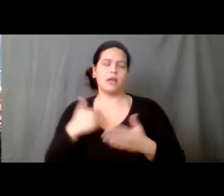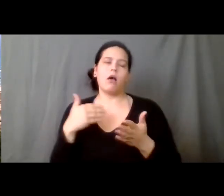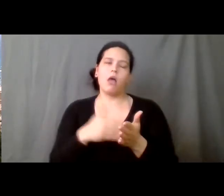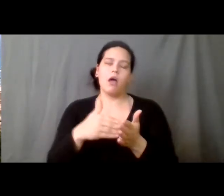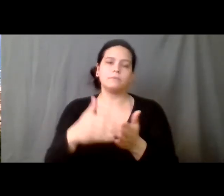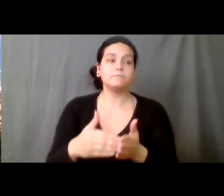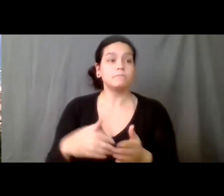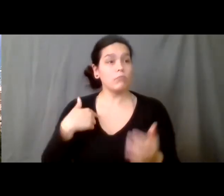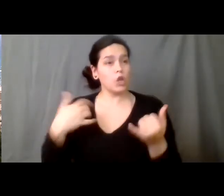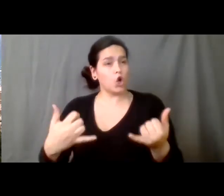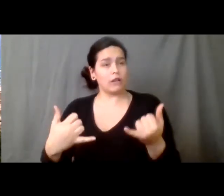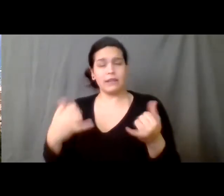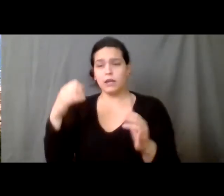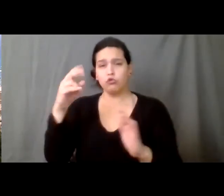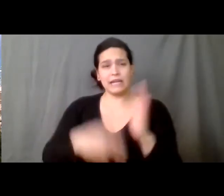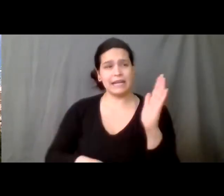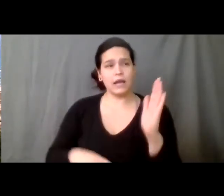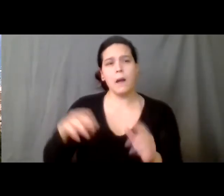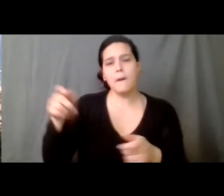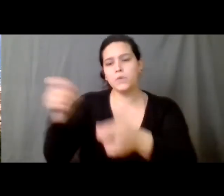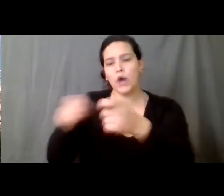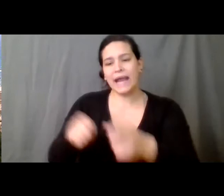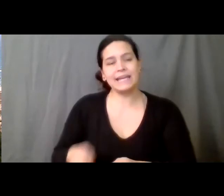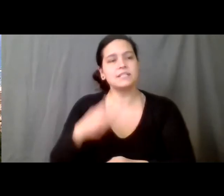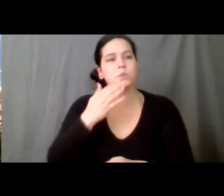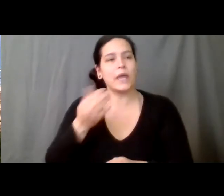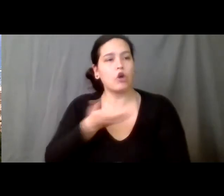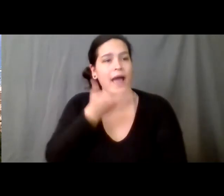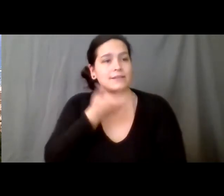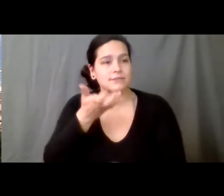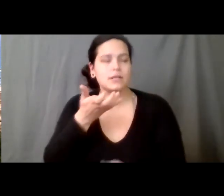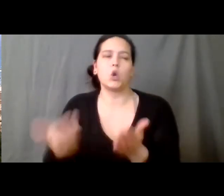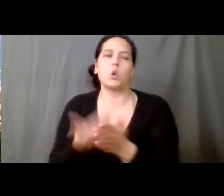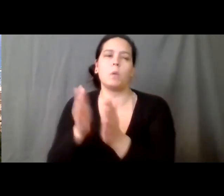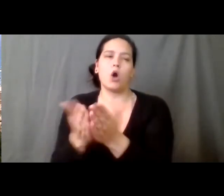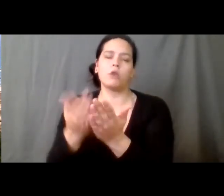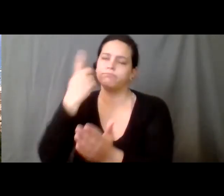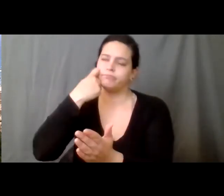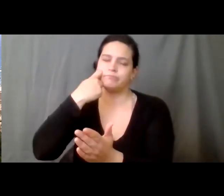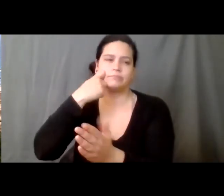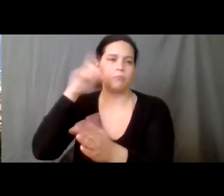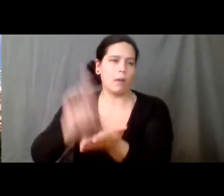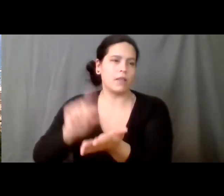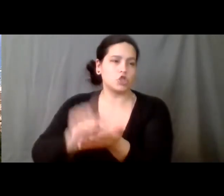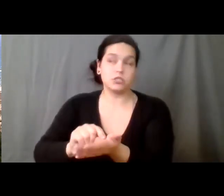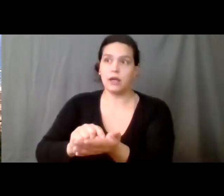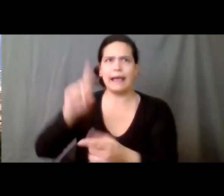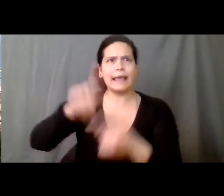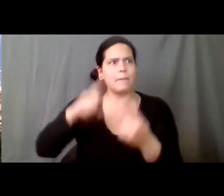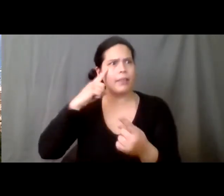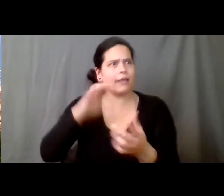can't believe I waited this long to read that. But also talking about that difference in worldview, that view between science and